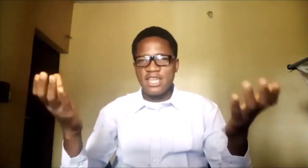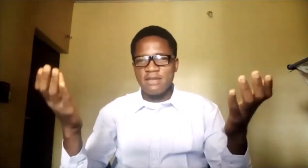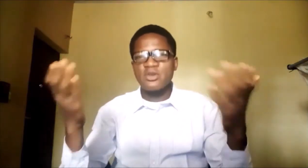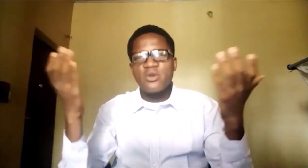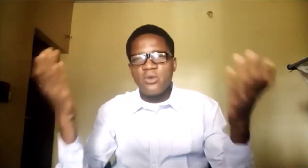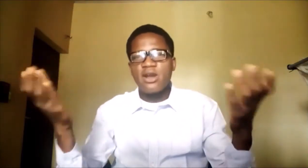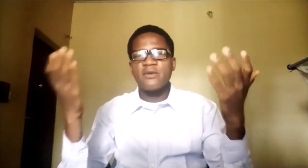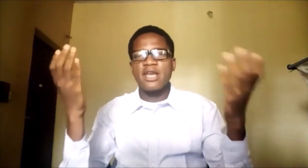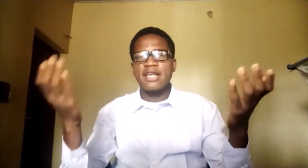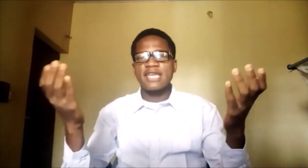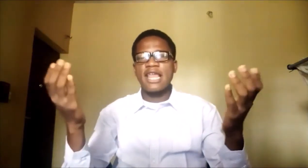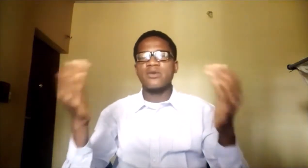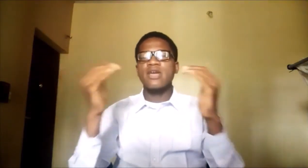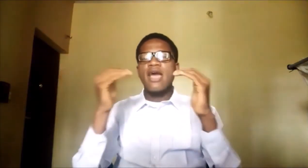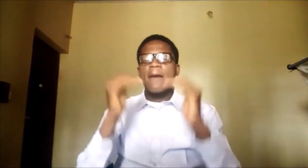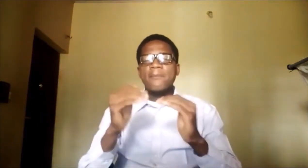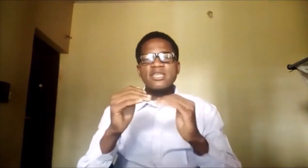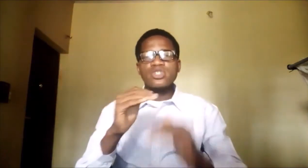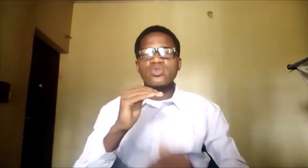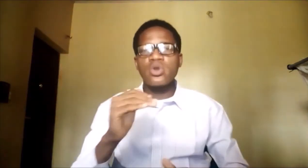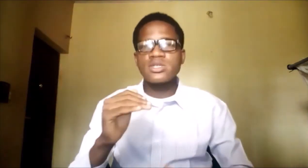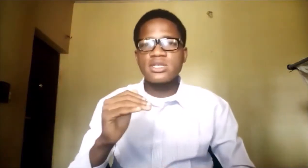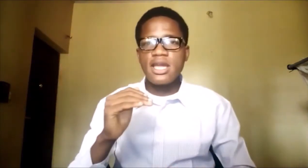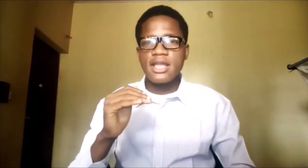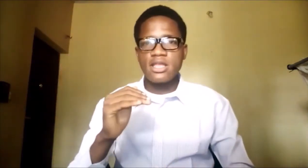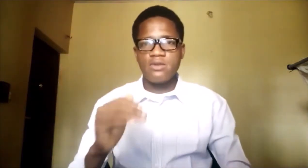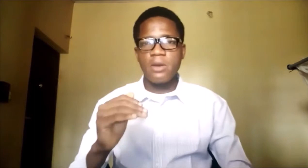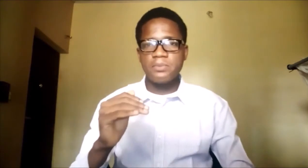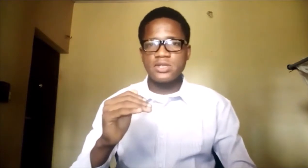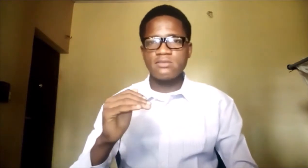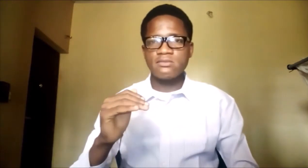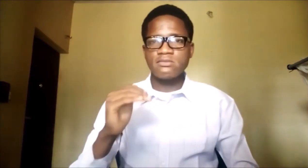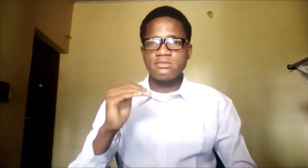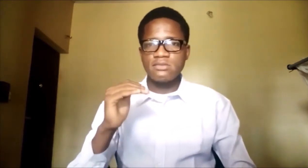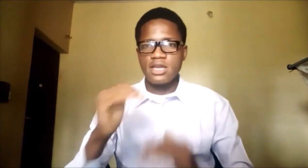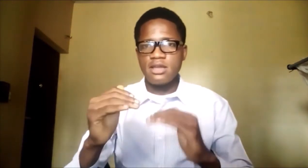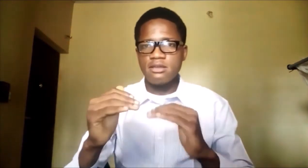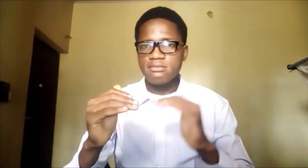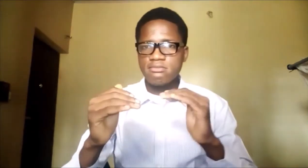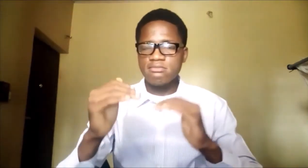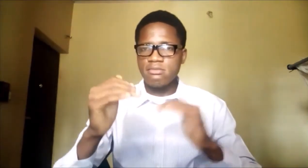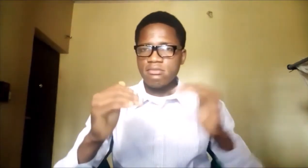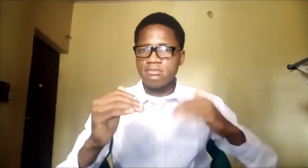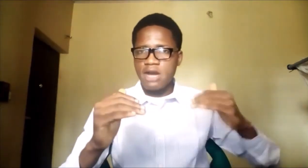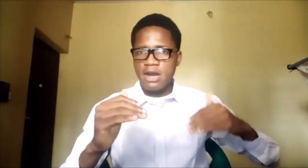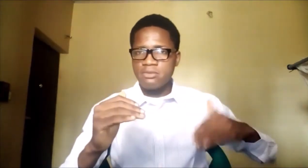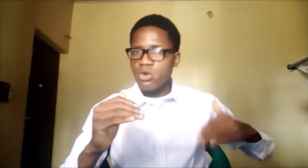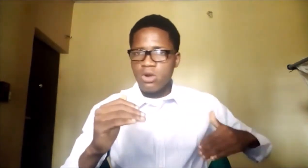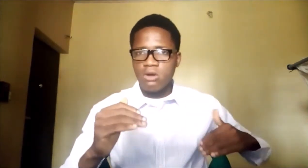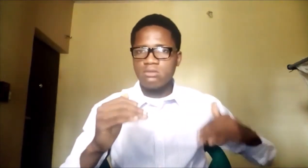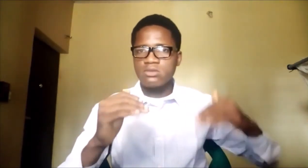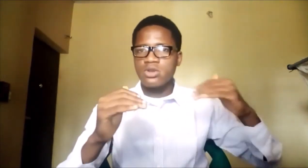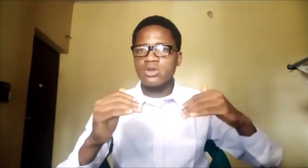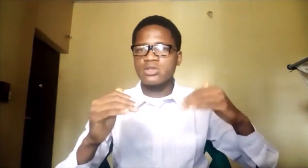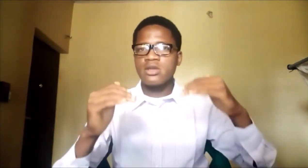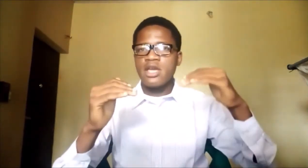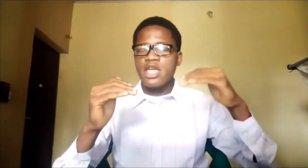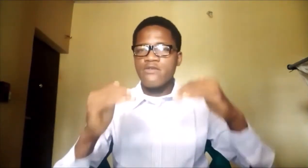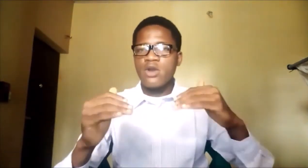where you work, and why you learn sign language. And please do not interrupt the roll call. Do not, if you are going to